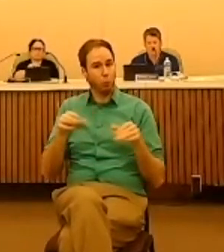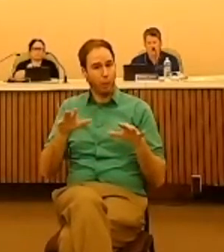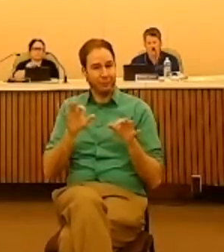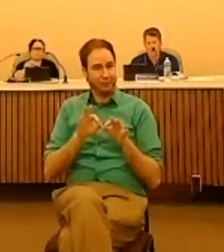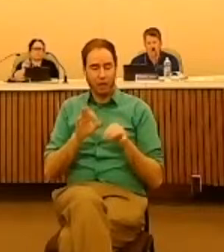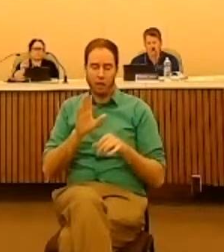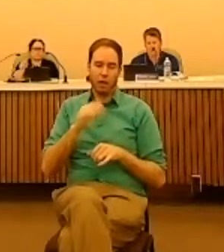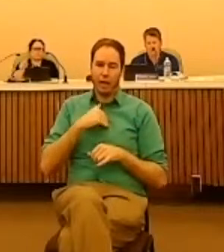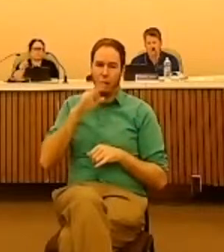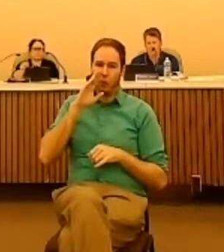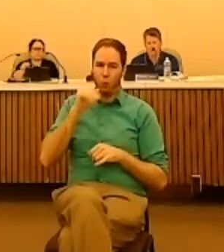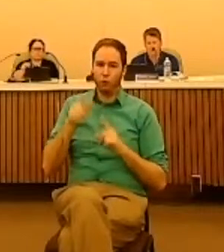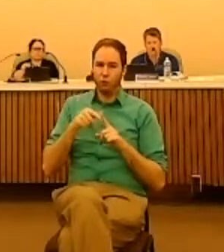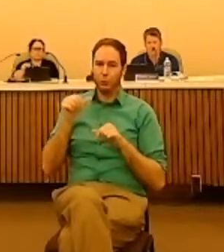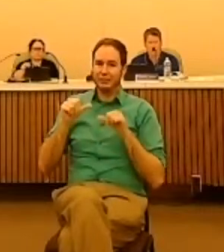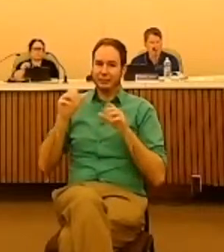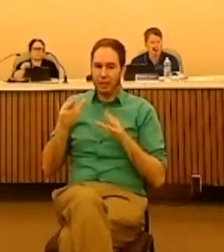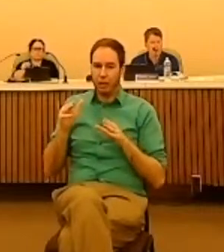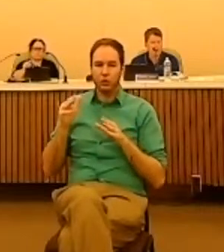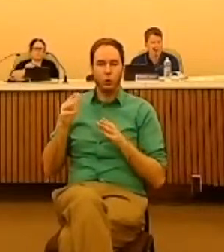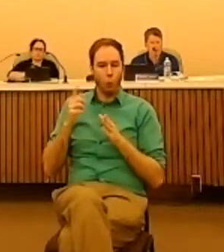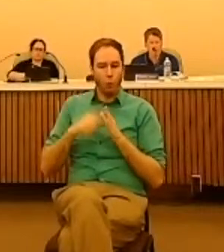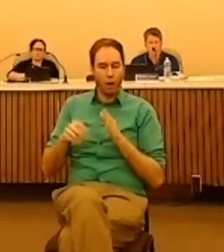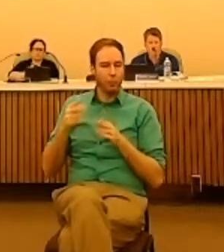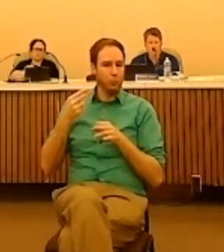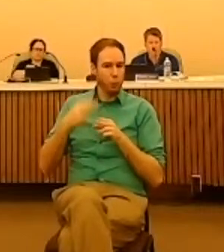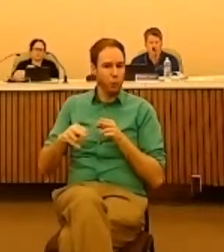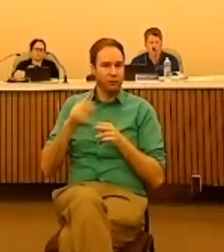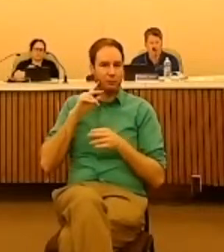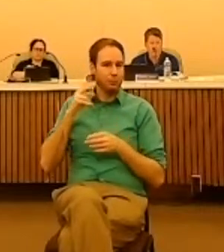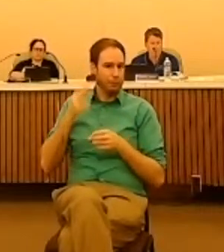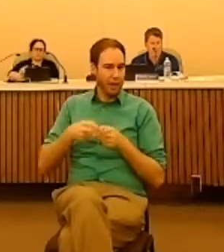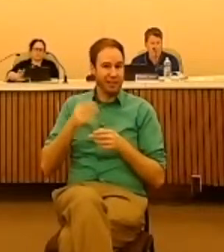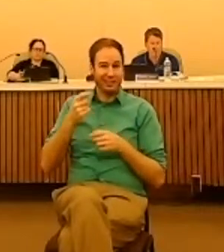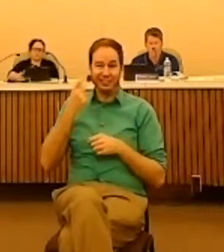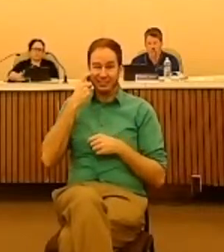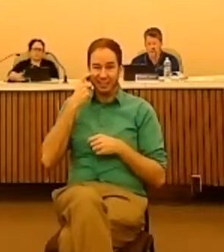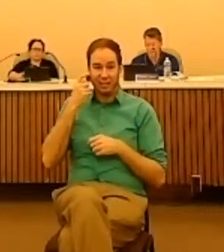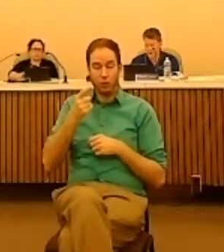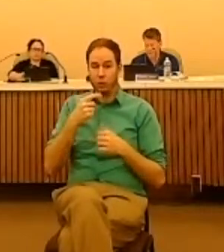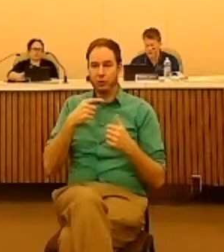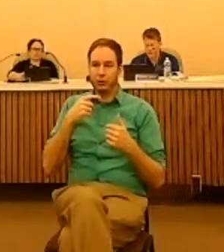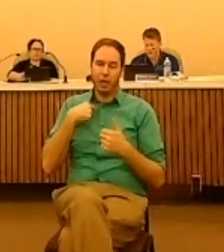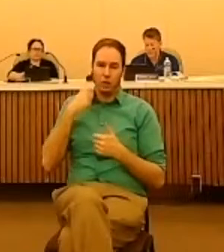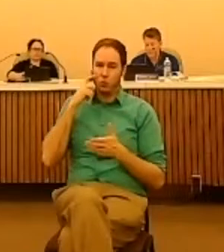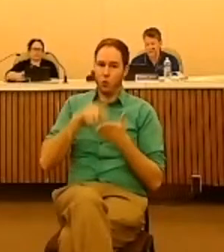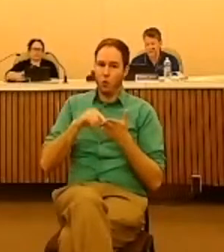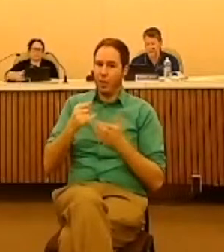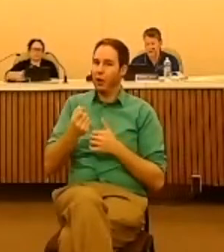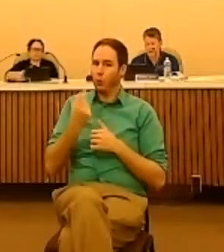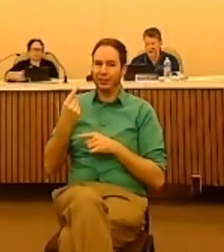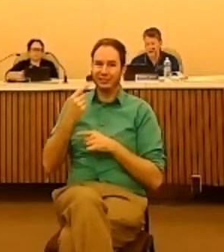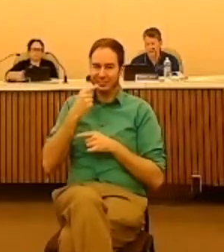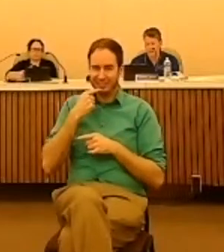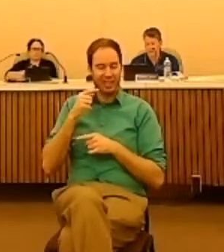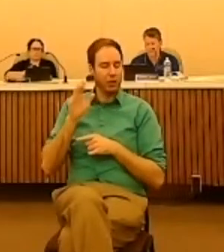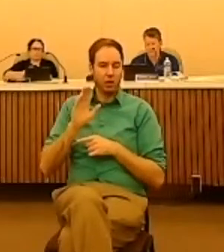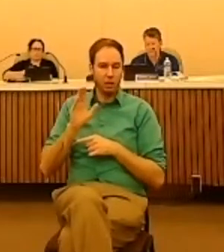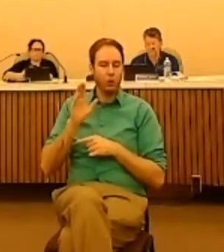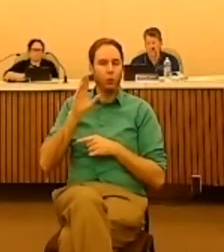from the assessors, the brief thing that they had mentioned about this, the last time that question came up, they said